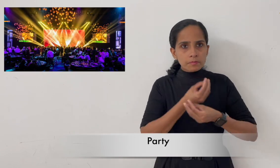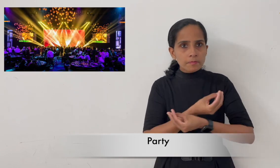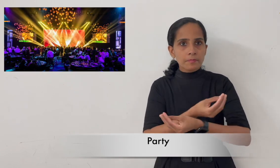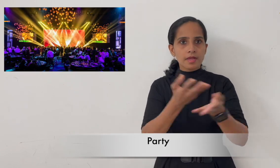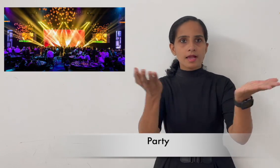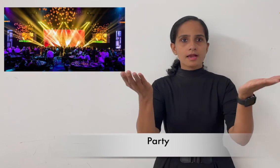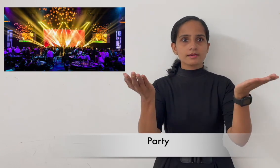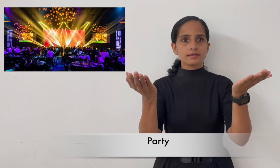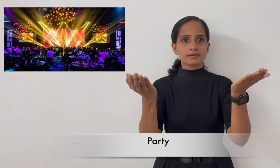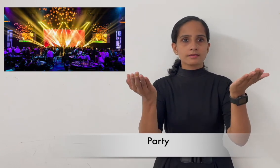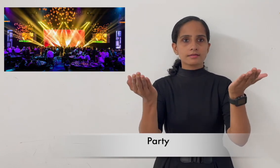Party.